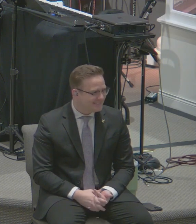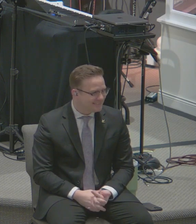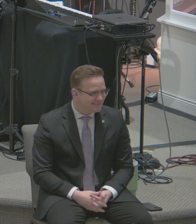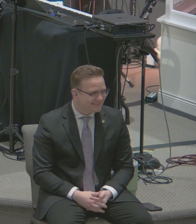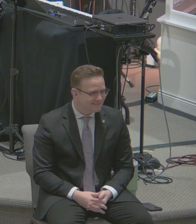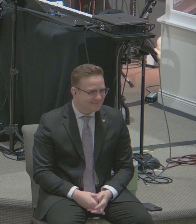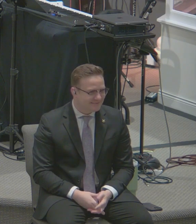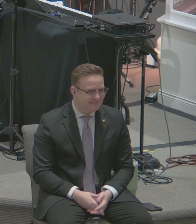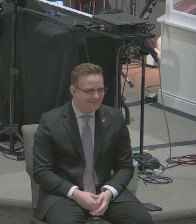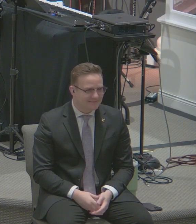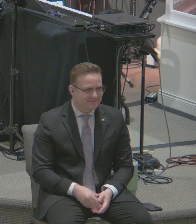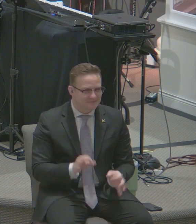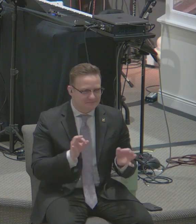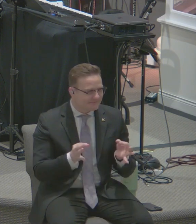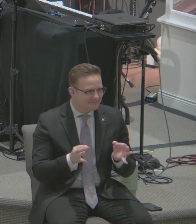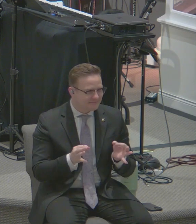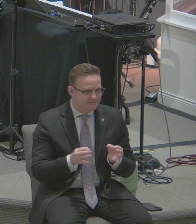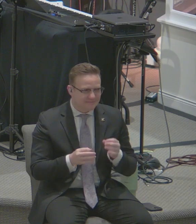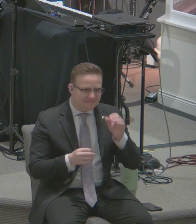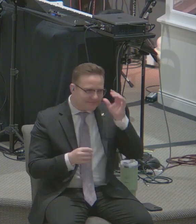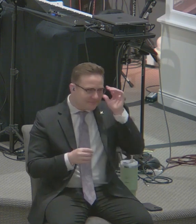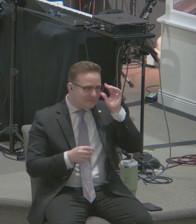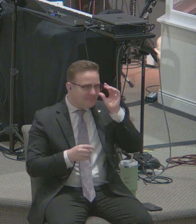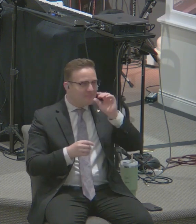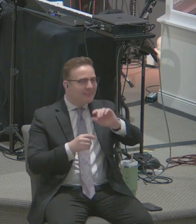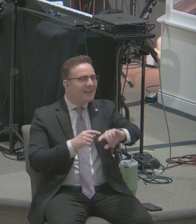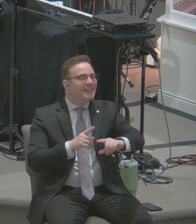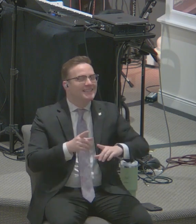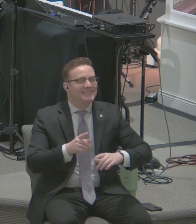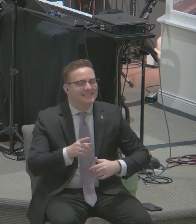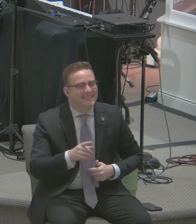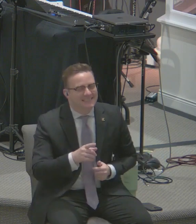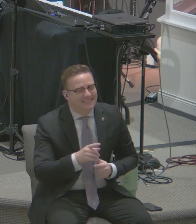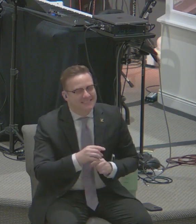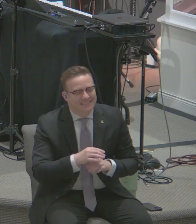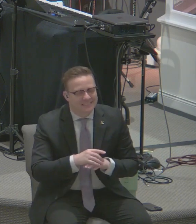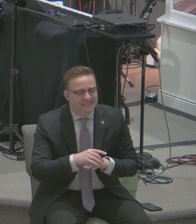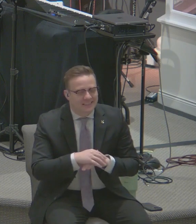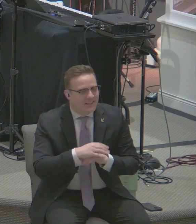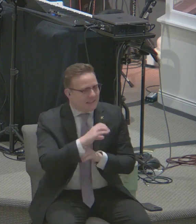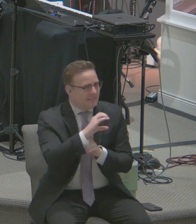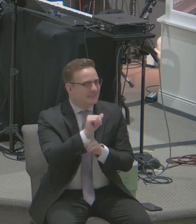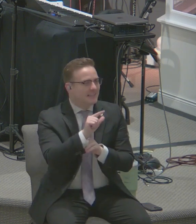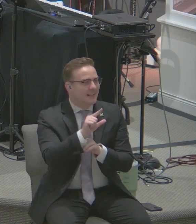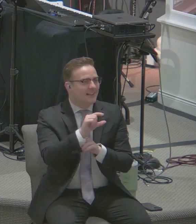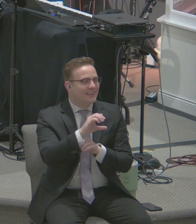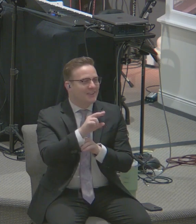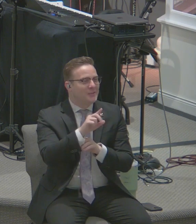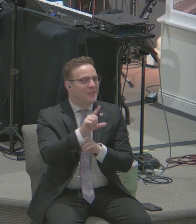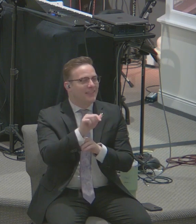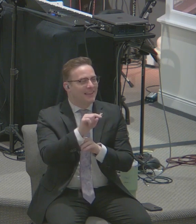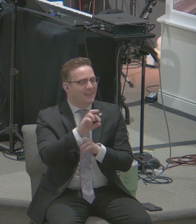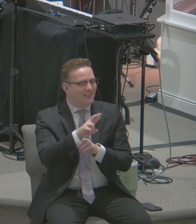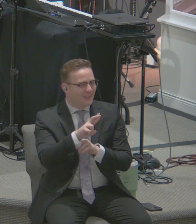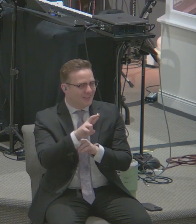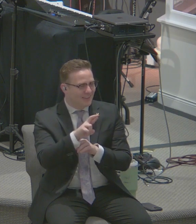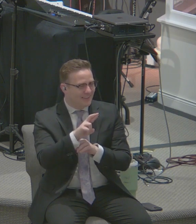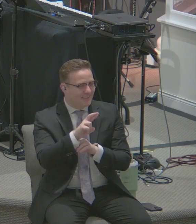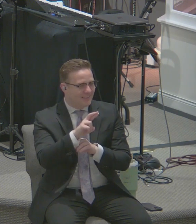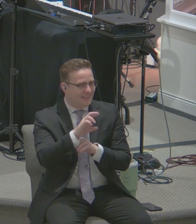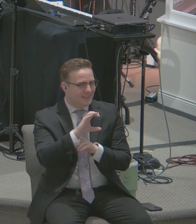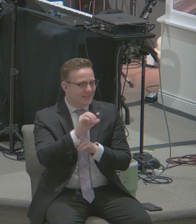calculator and an accounting log to a five-year-old unless you want them to fill it in with crayons all over the place.